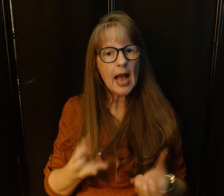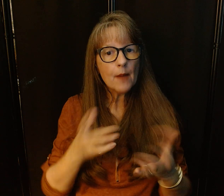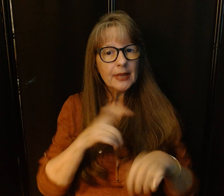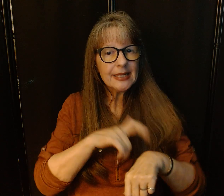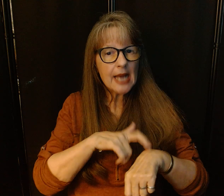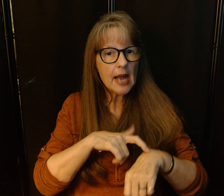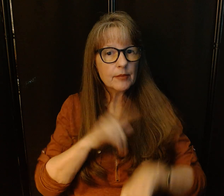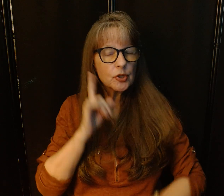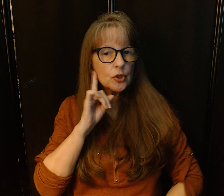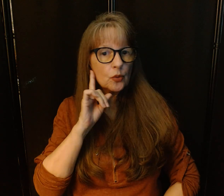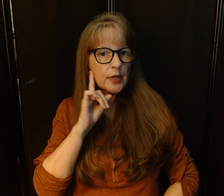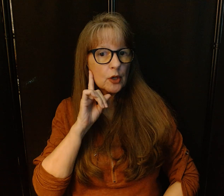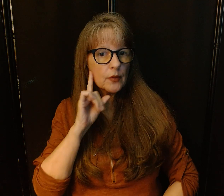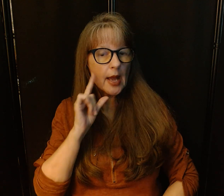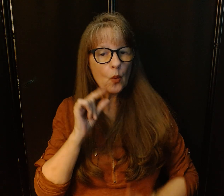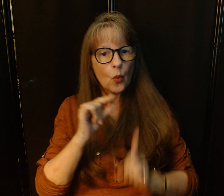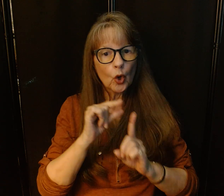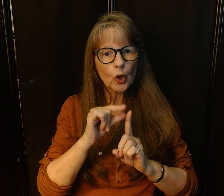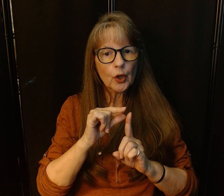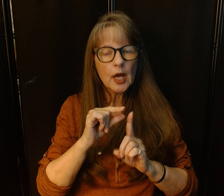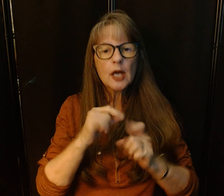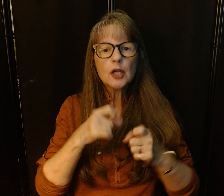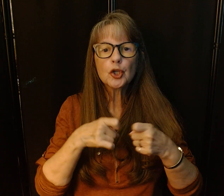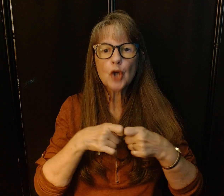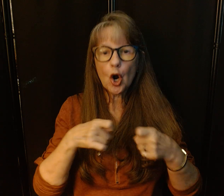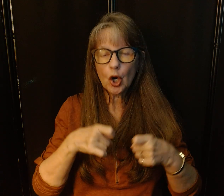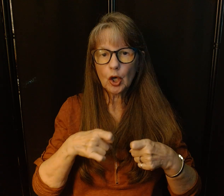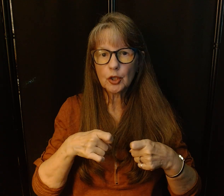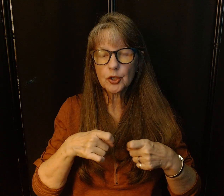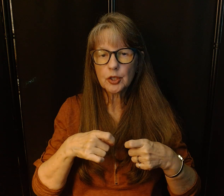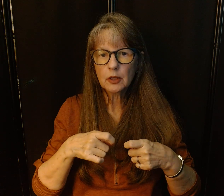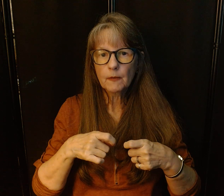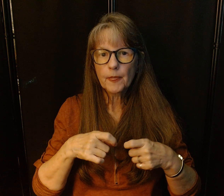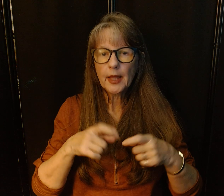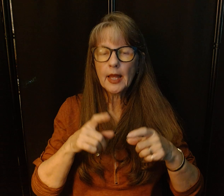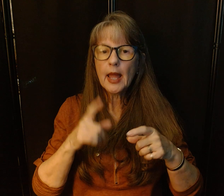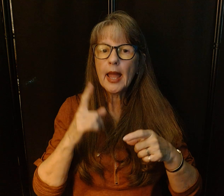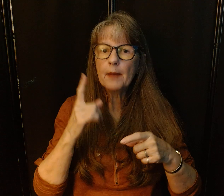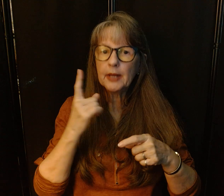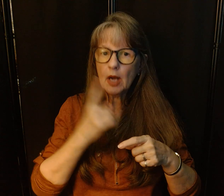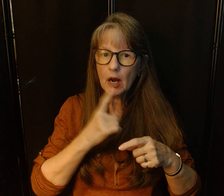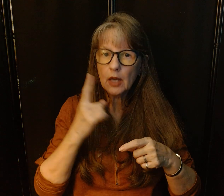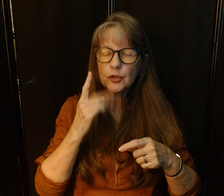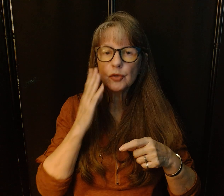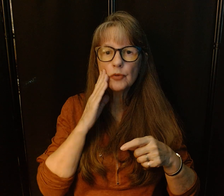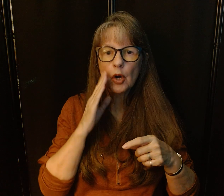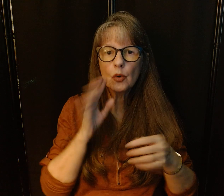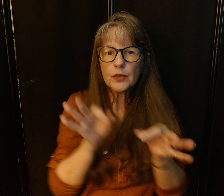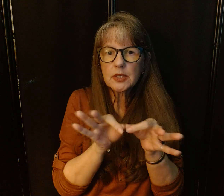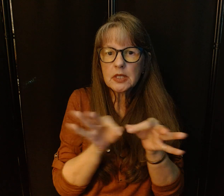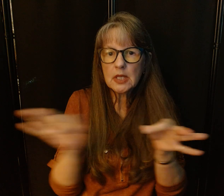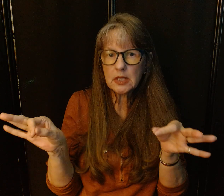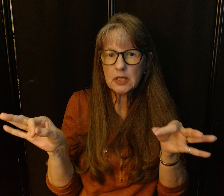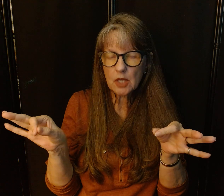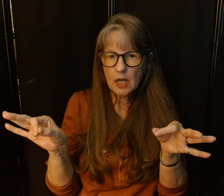many times do you hear that word charge, and because you know the sentence